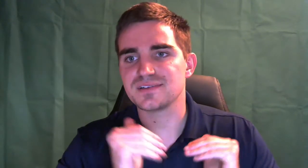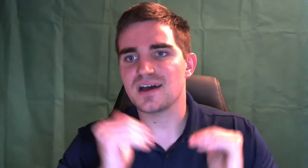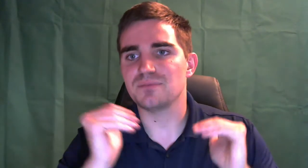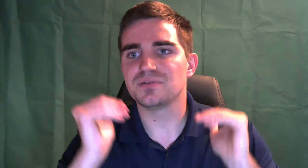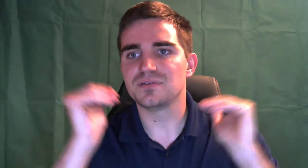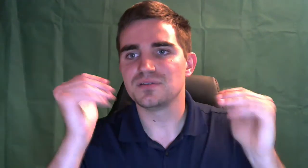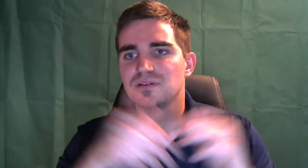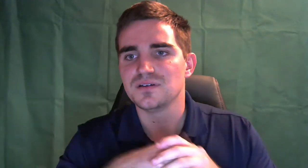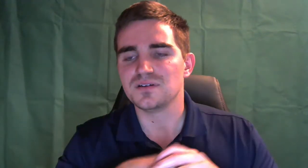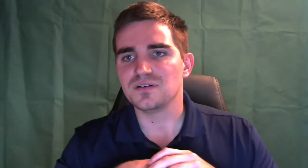up